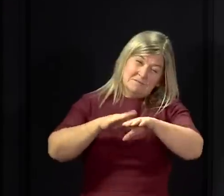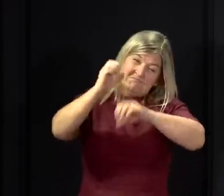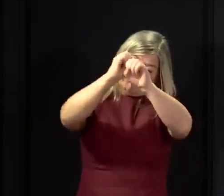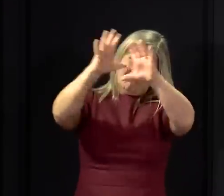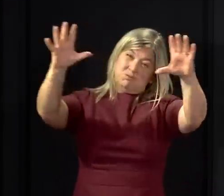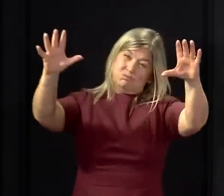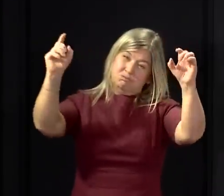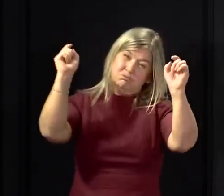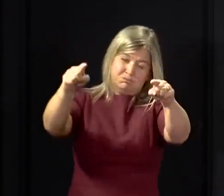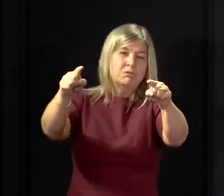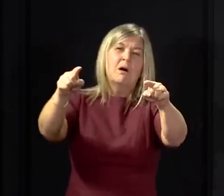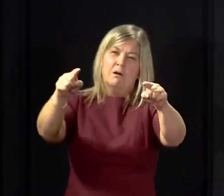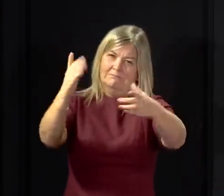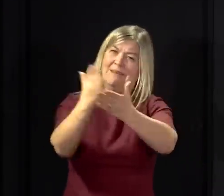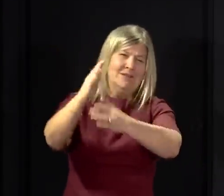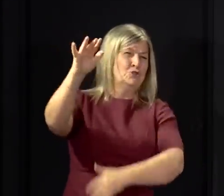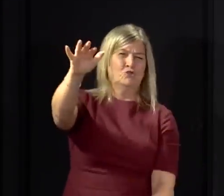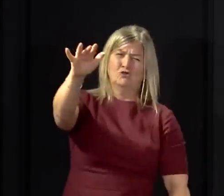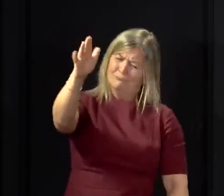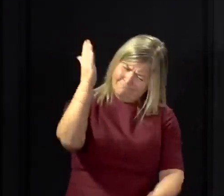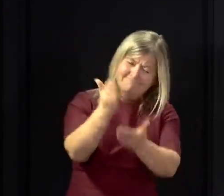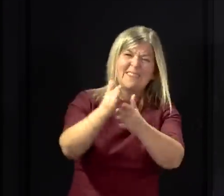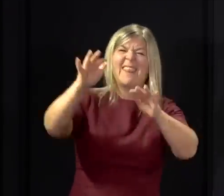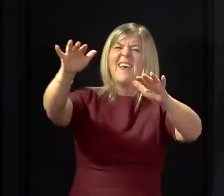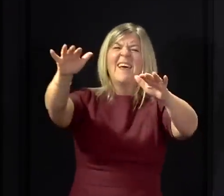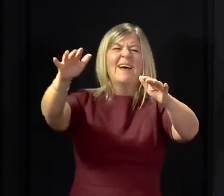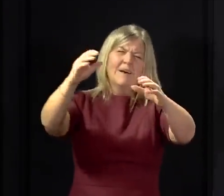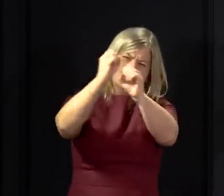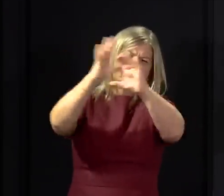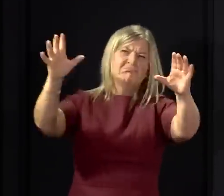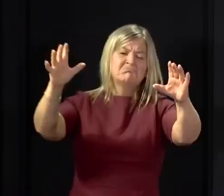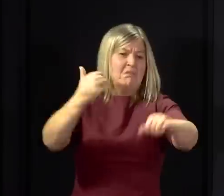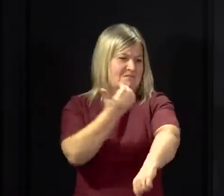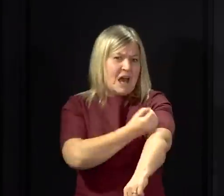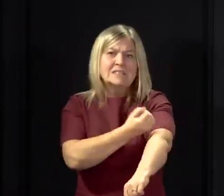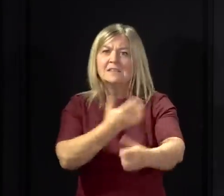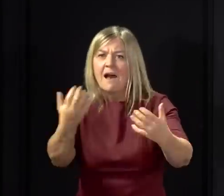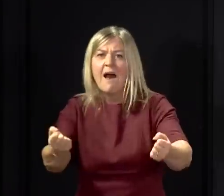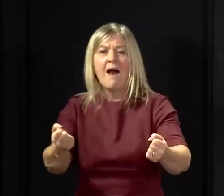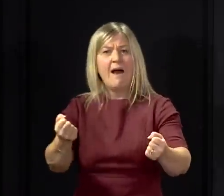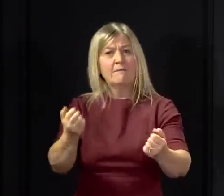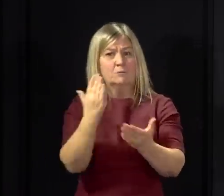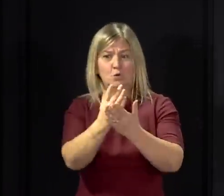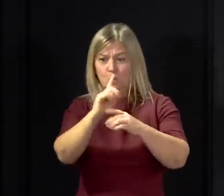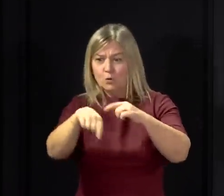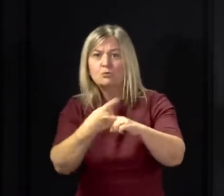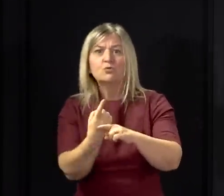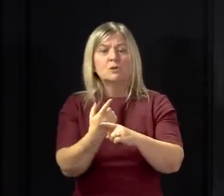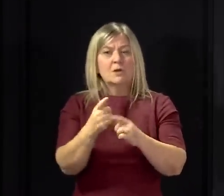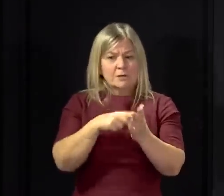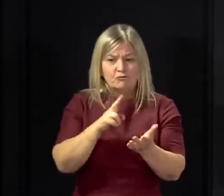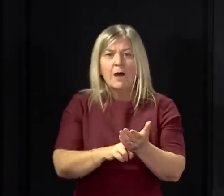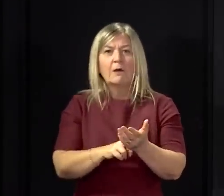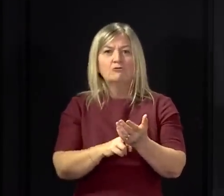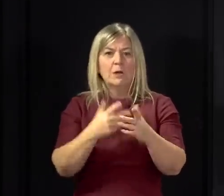tunnel. There is a light at the end of the tunnel. It has not gone out. The vaccination programme will pick up pace as we go into